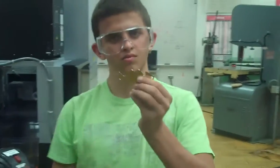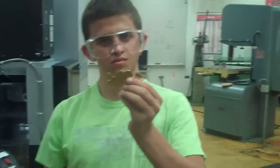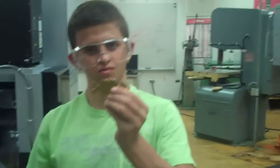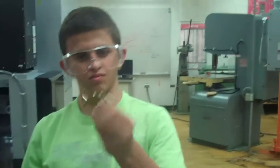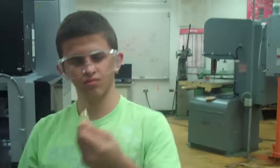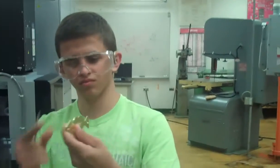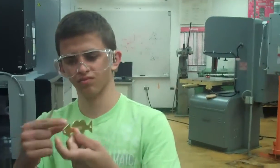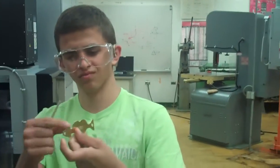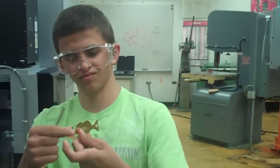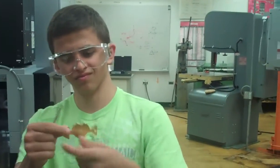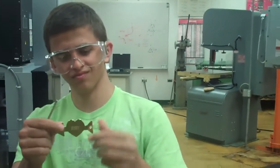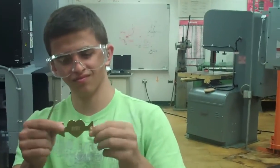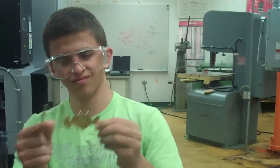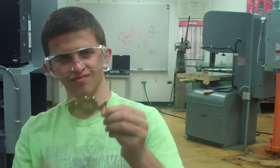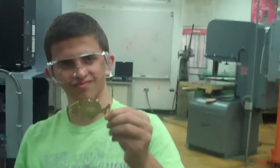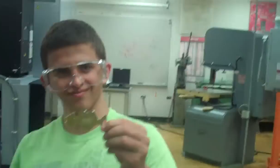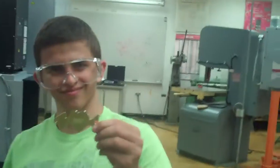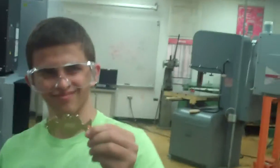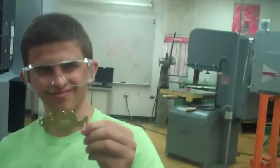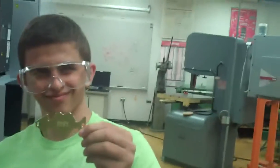You're going